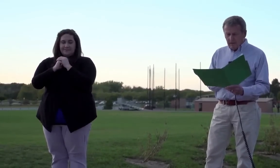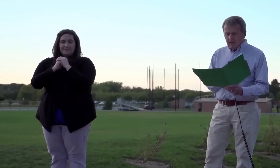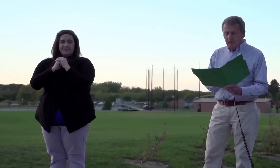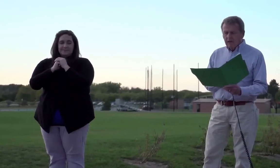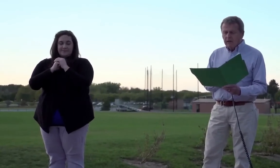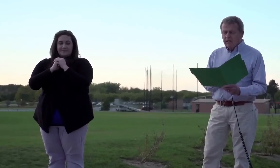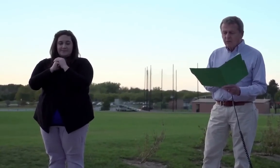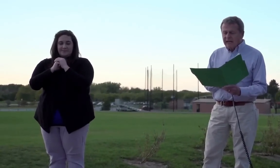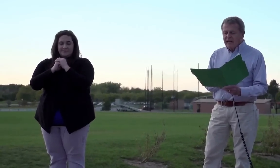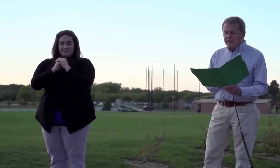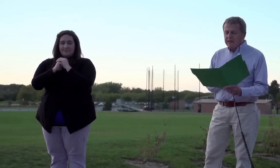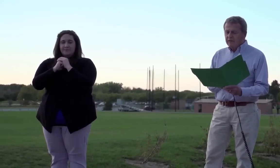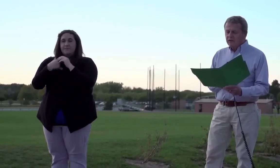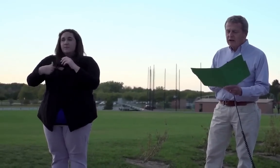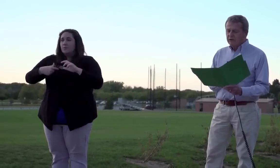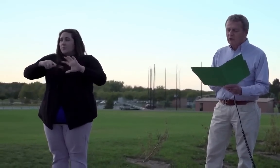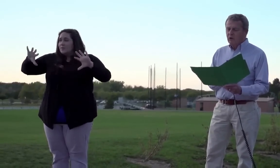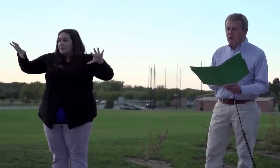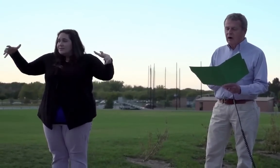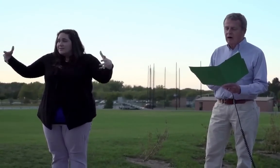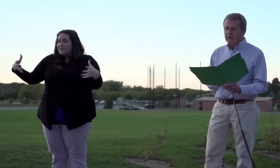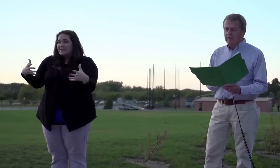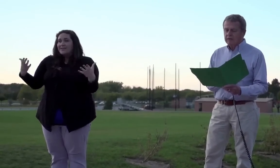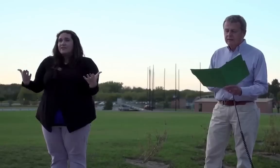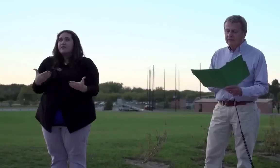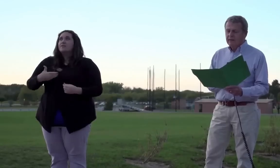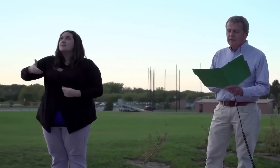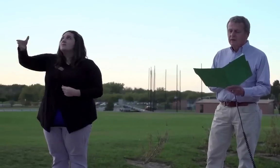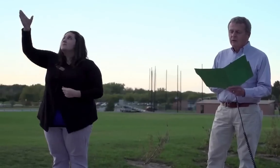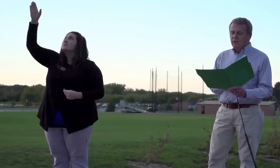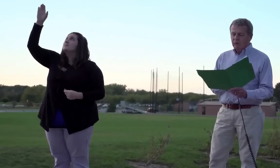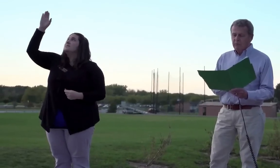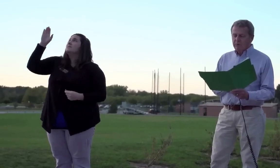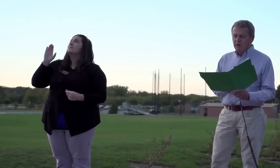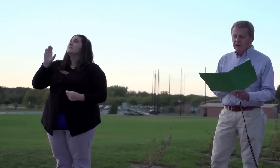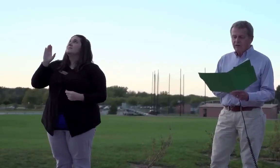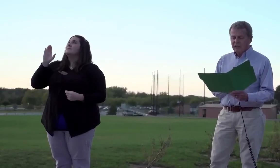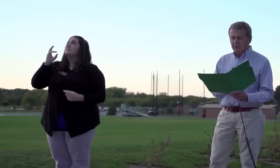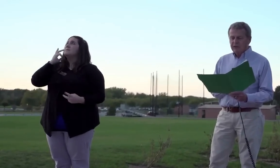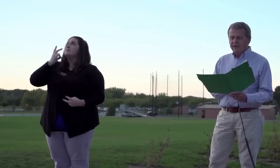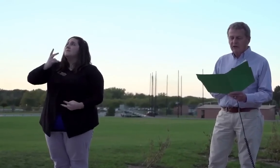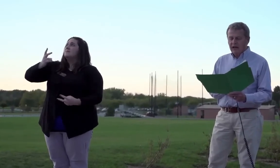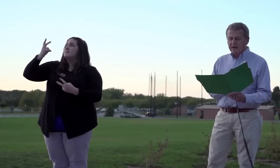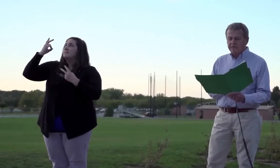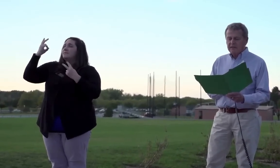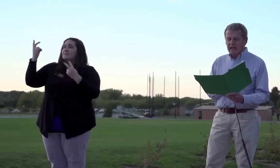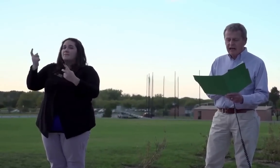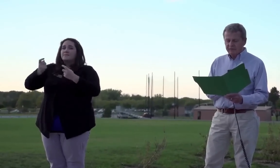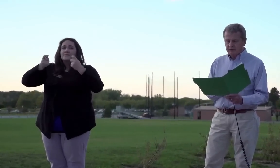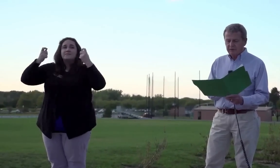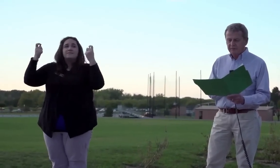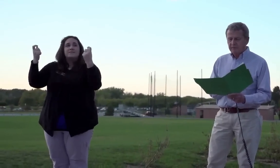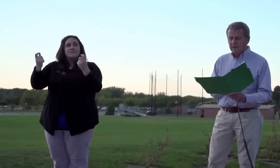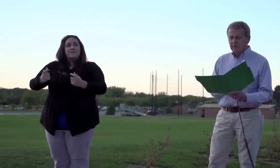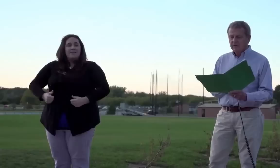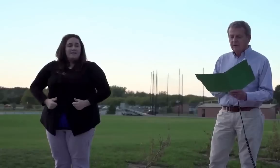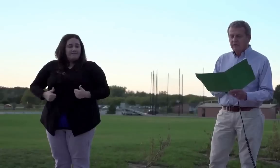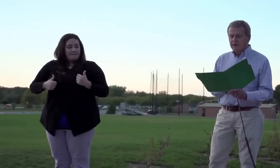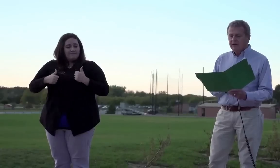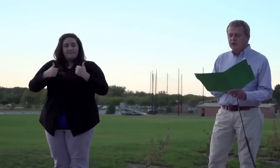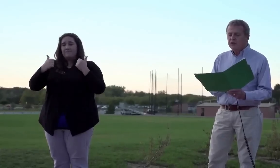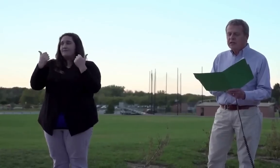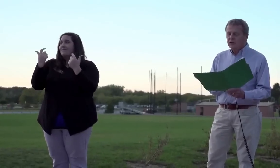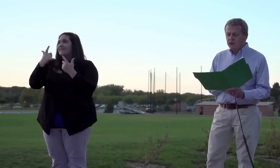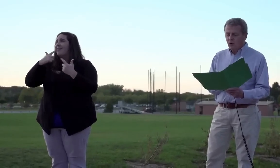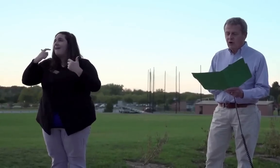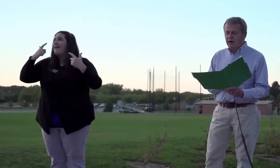As we gather here this afternoon, O God, we remember and celebrate the life and laughter, the energy and